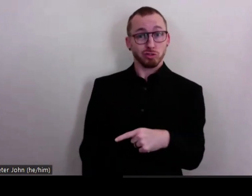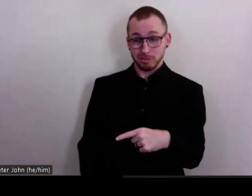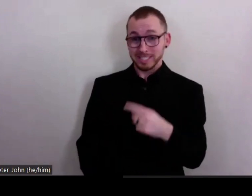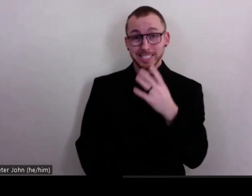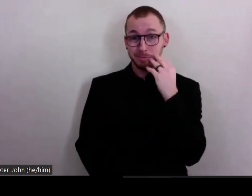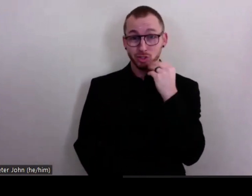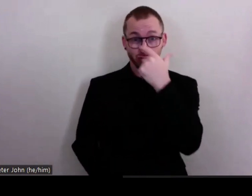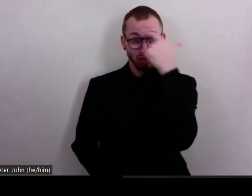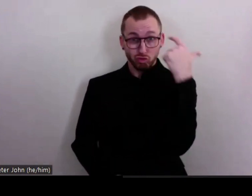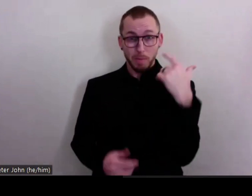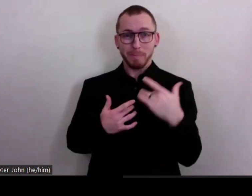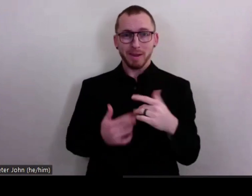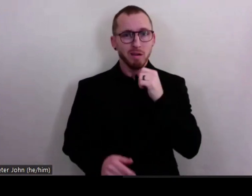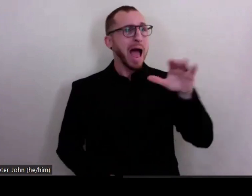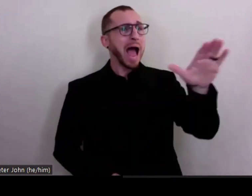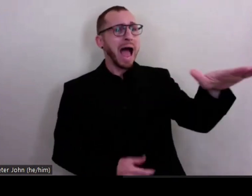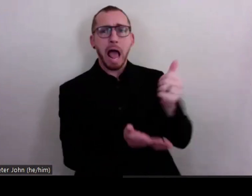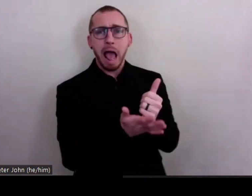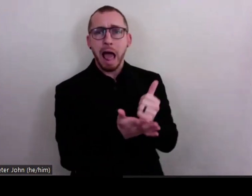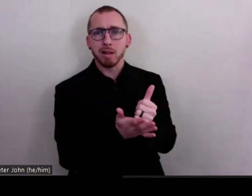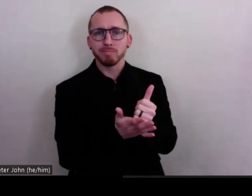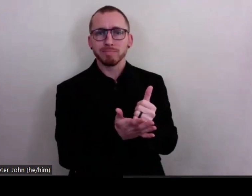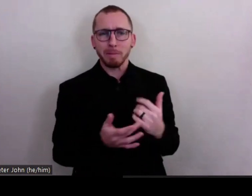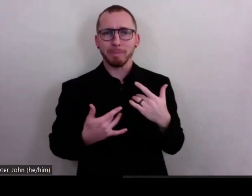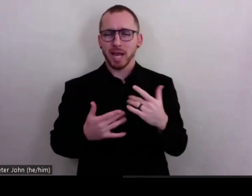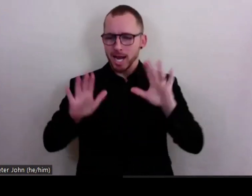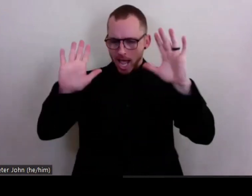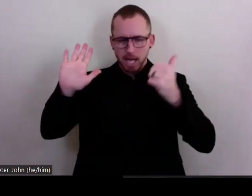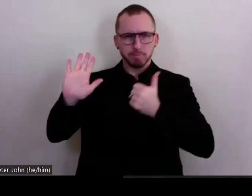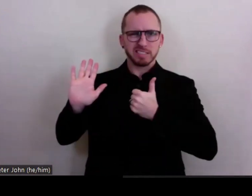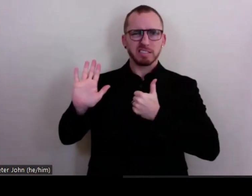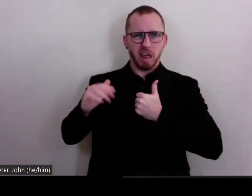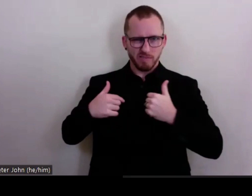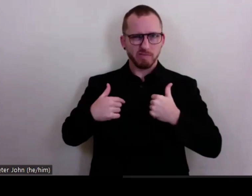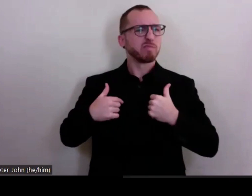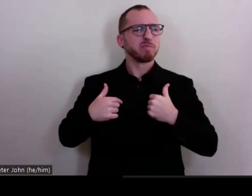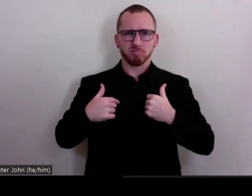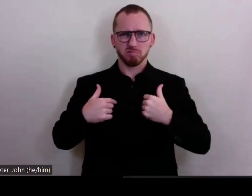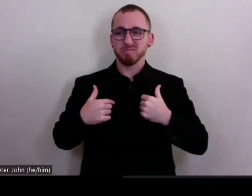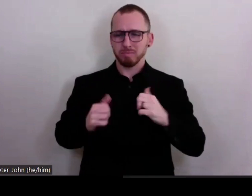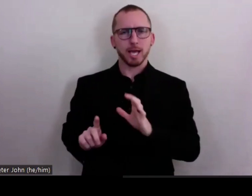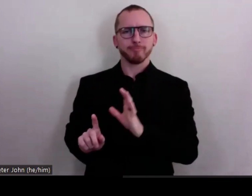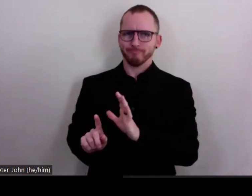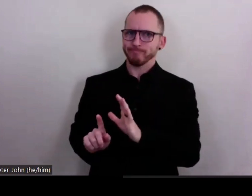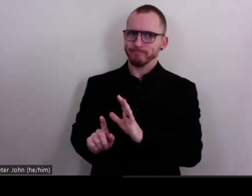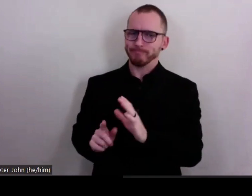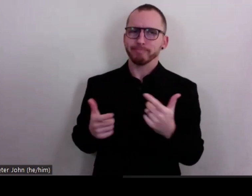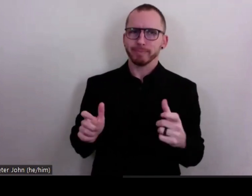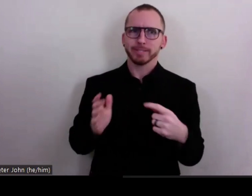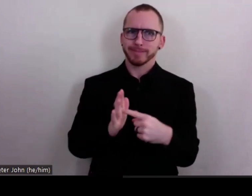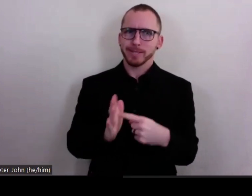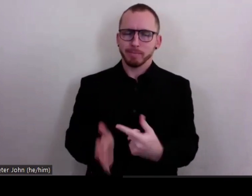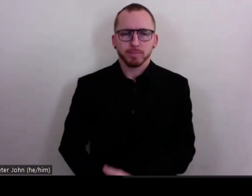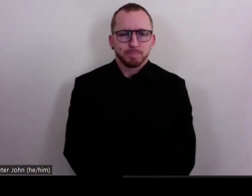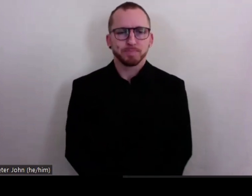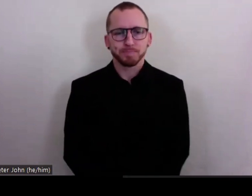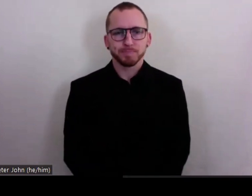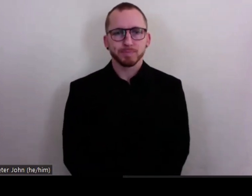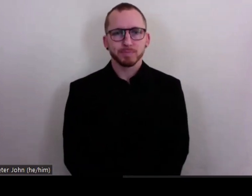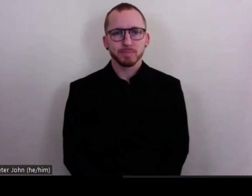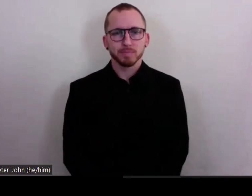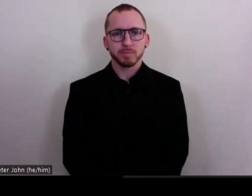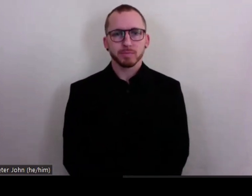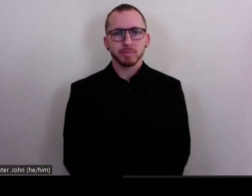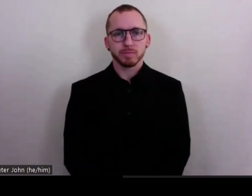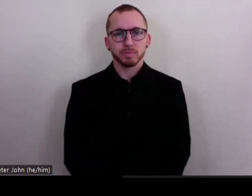don't reach for somebody. They say, I'm going to do it on my own. That's a really big indicator. Okay, Lesa, that sounds really doom